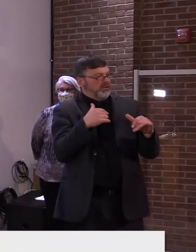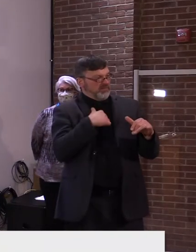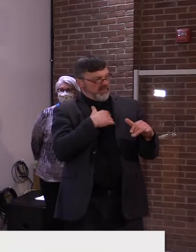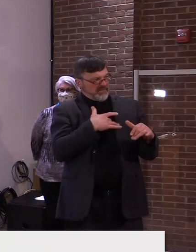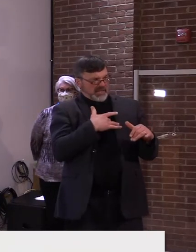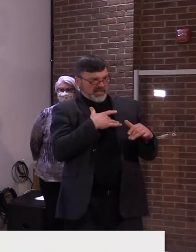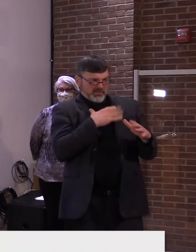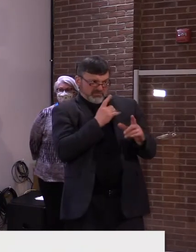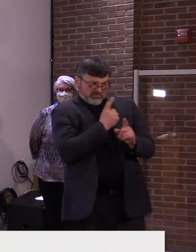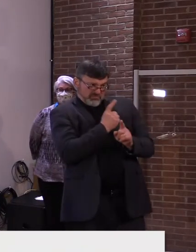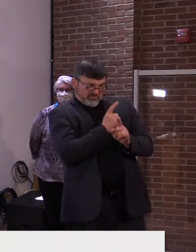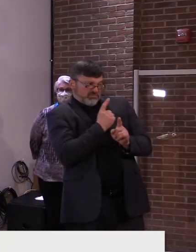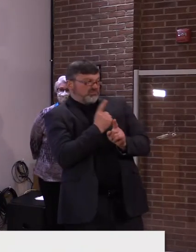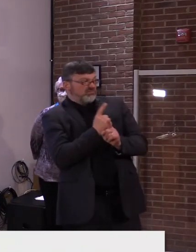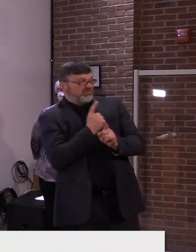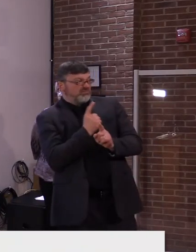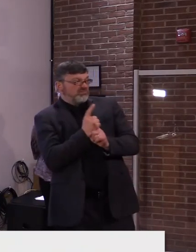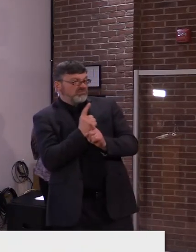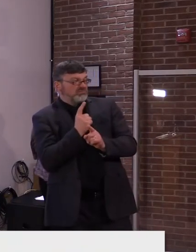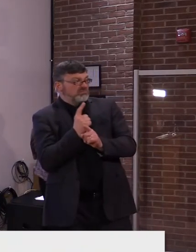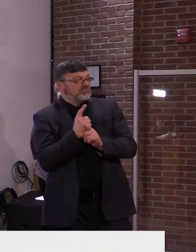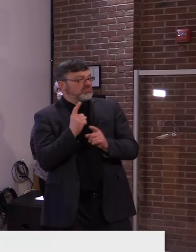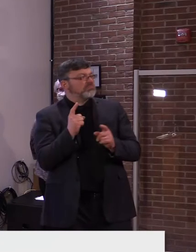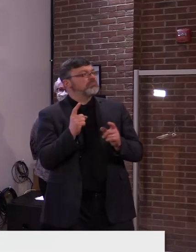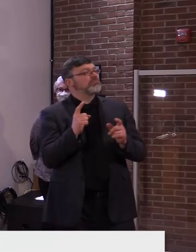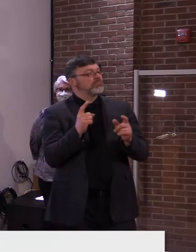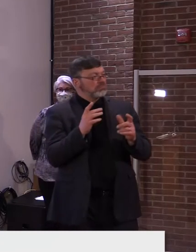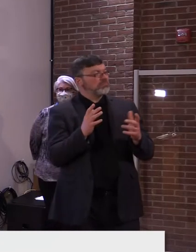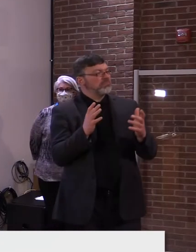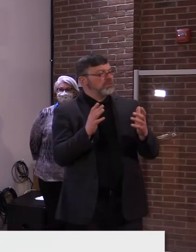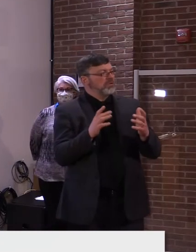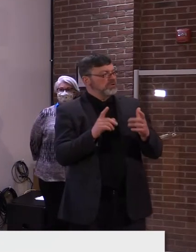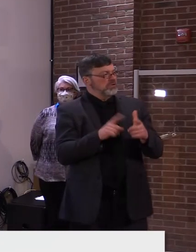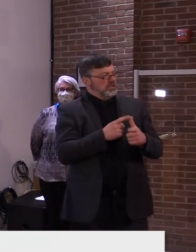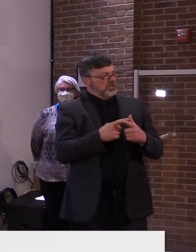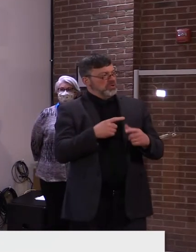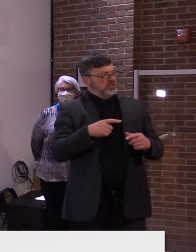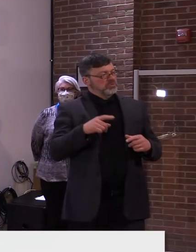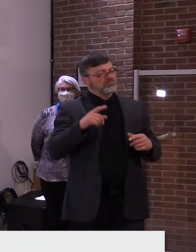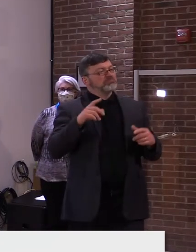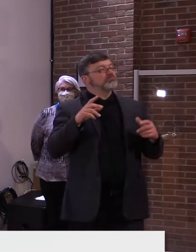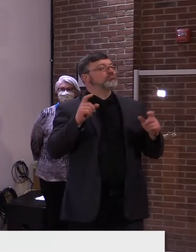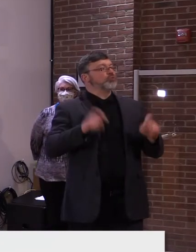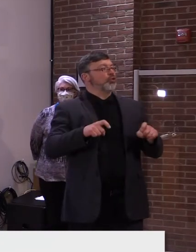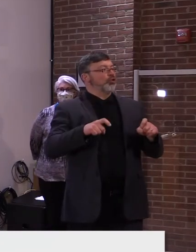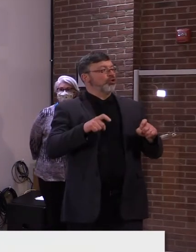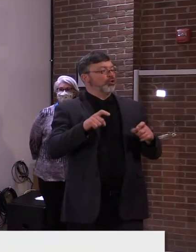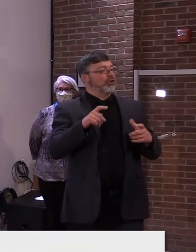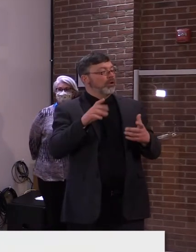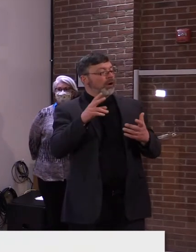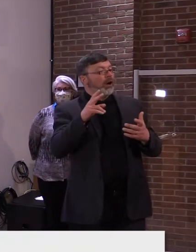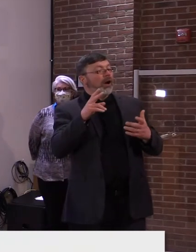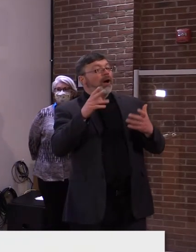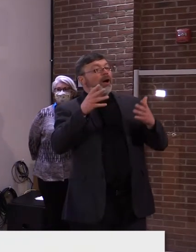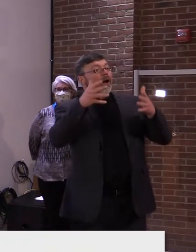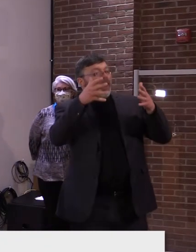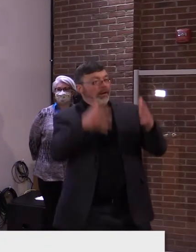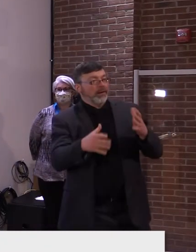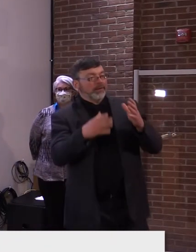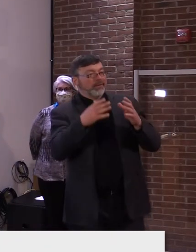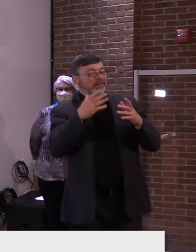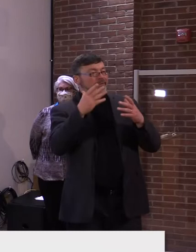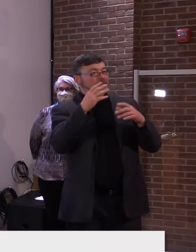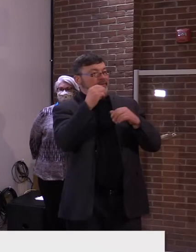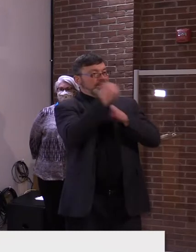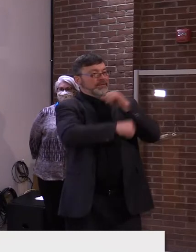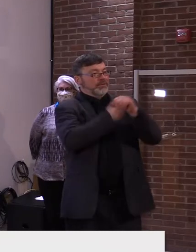rest of 2021 evolves. But that's part of the reasons why everyone is going to be